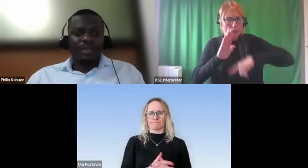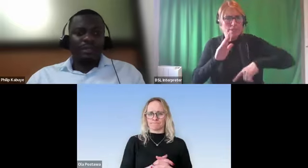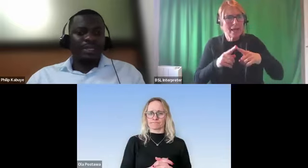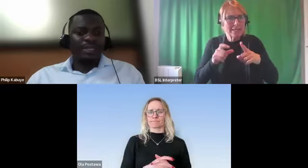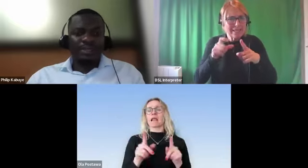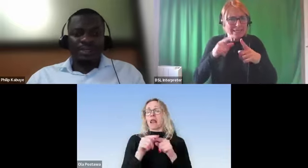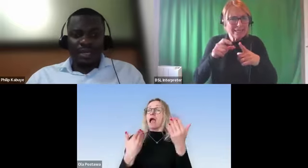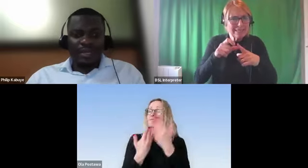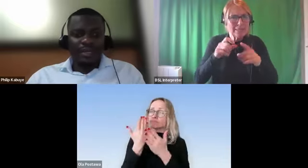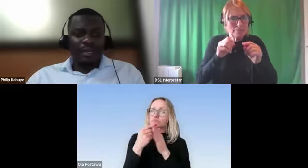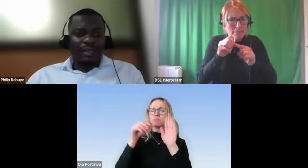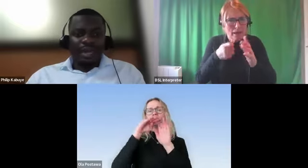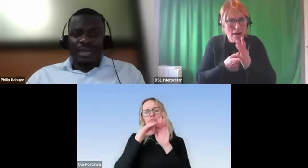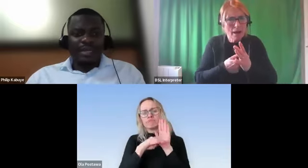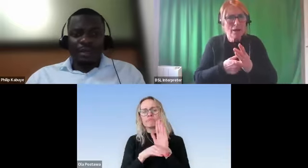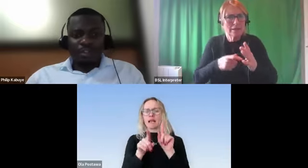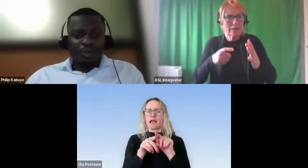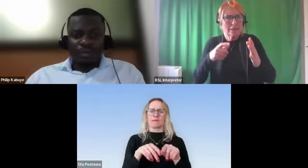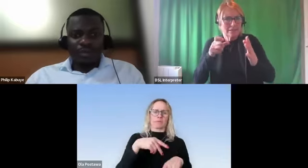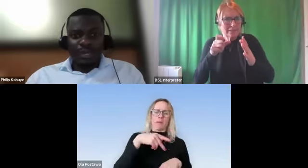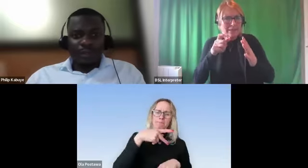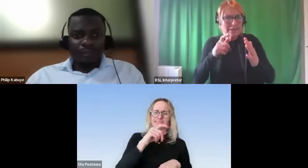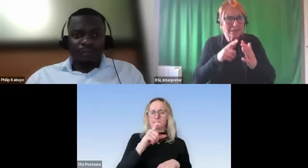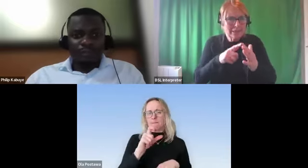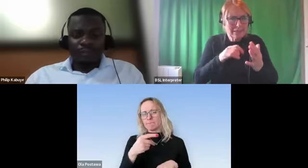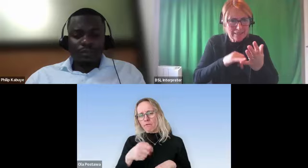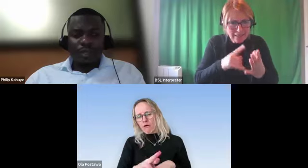GDPR, the DSA, and a lot more.